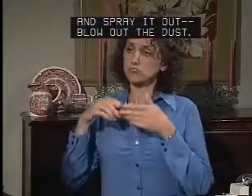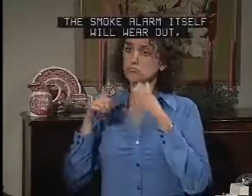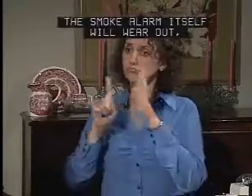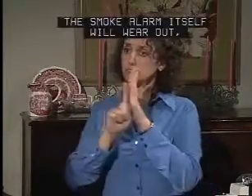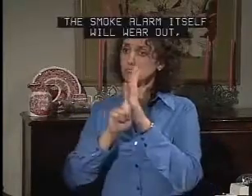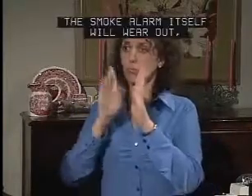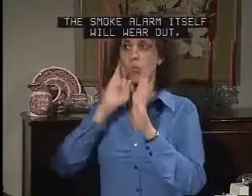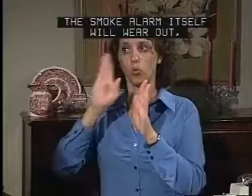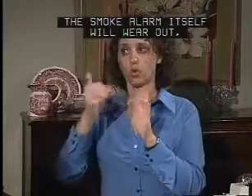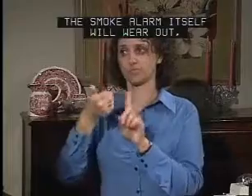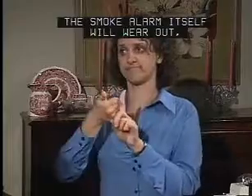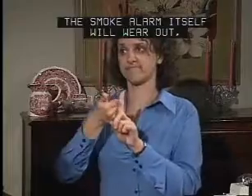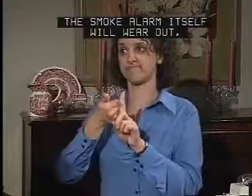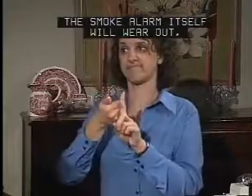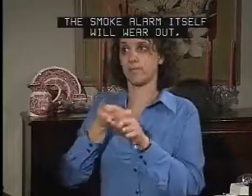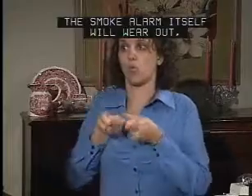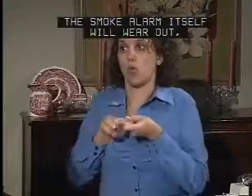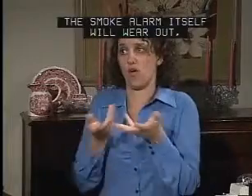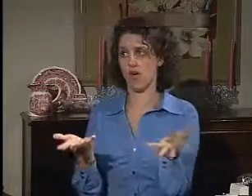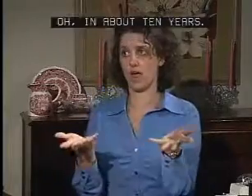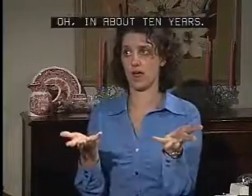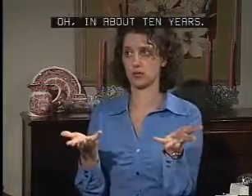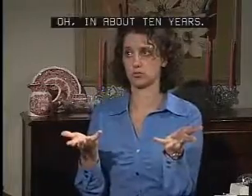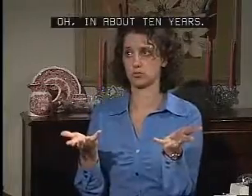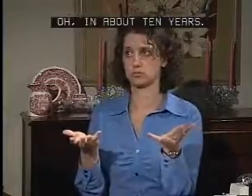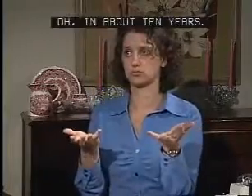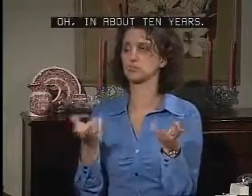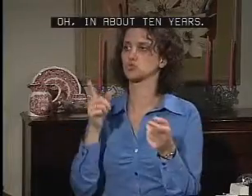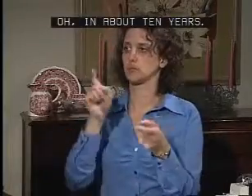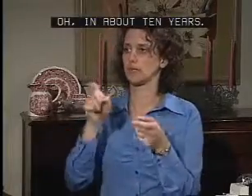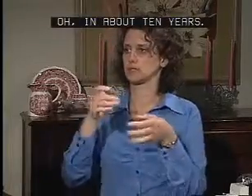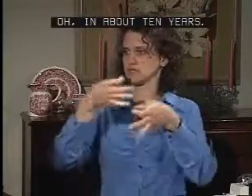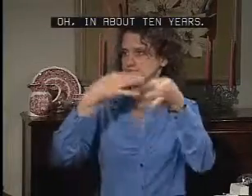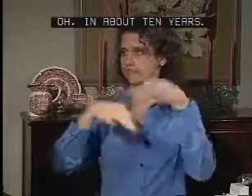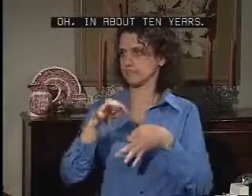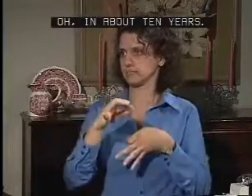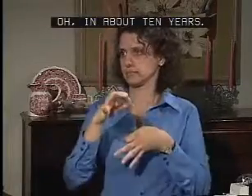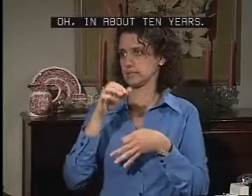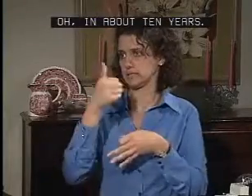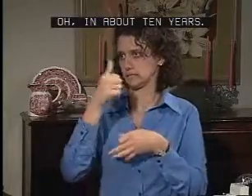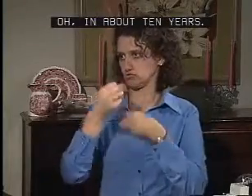The smoke alarm itself will wear out, in about 10 years.